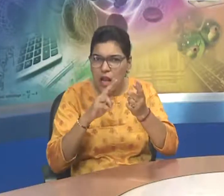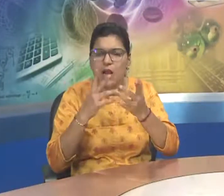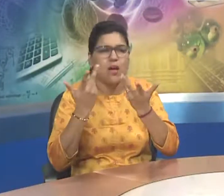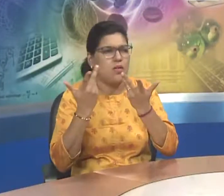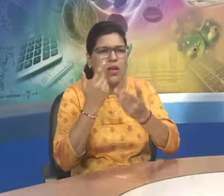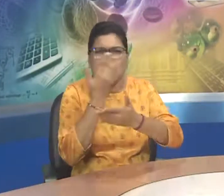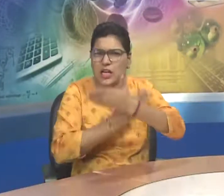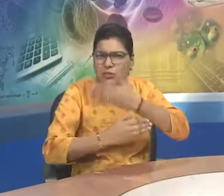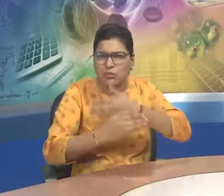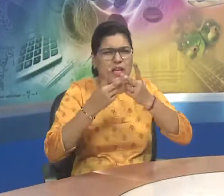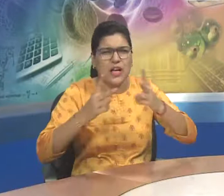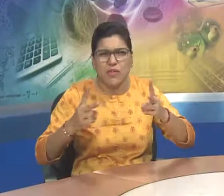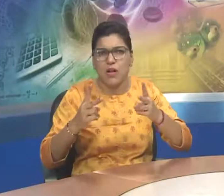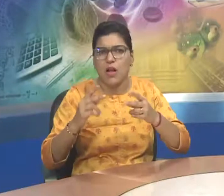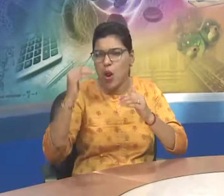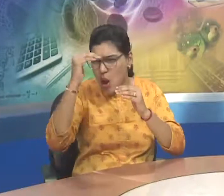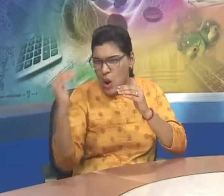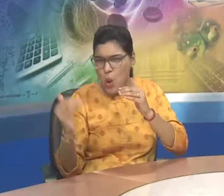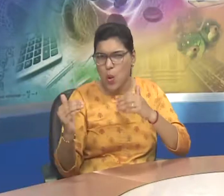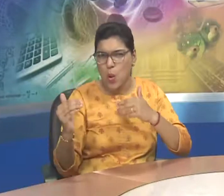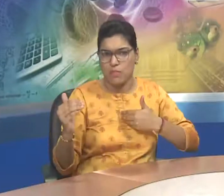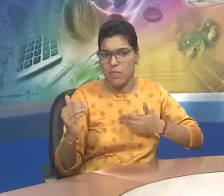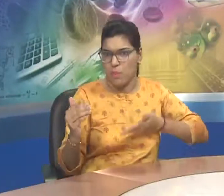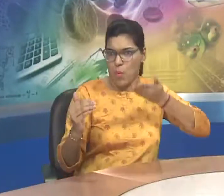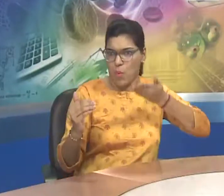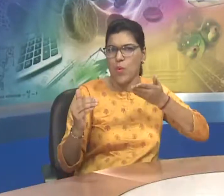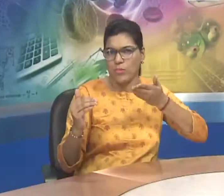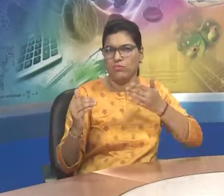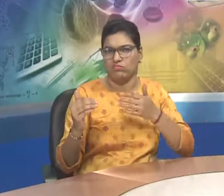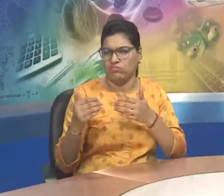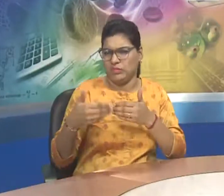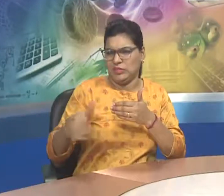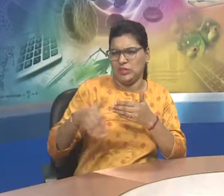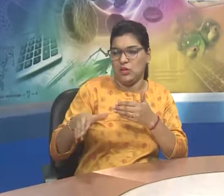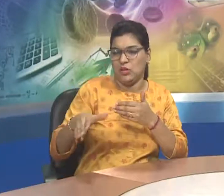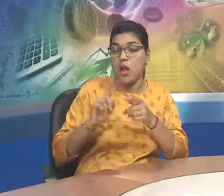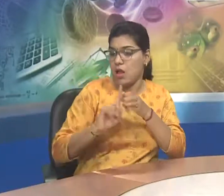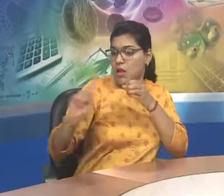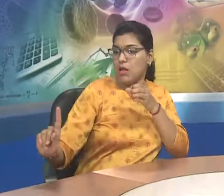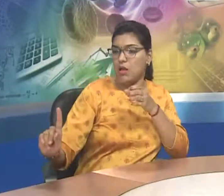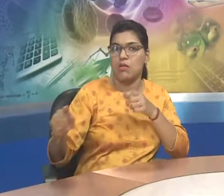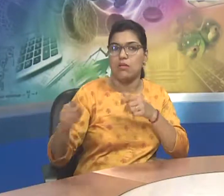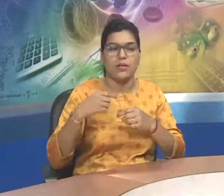can be done at any place or at any level.